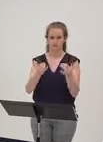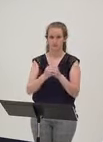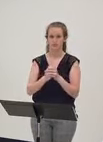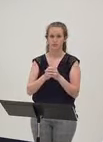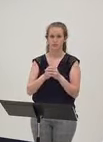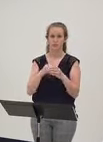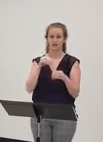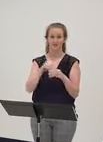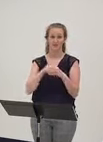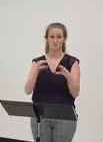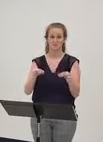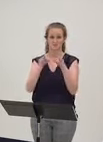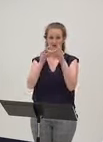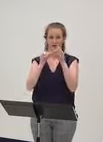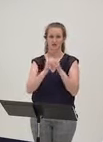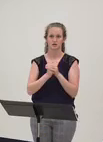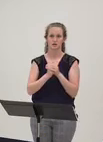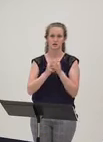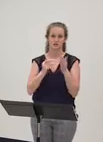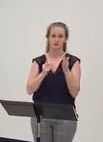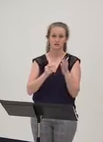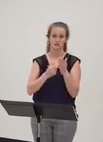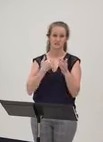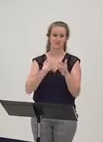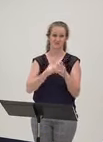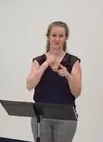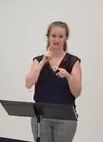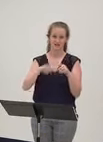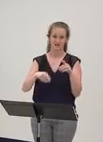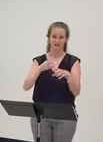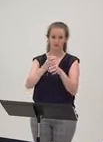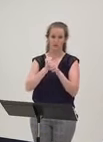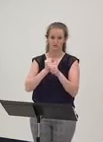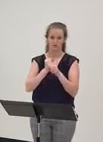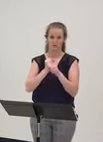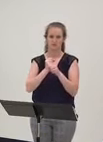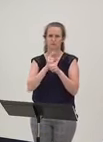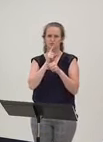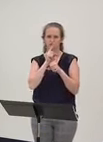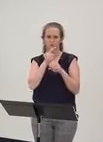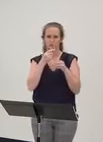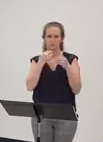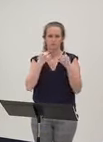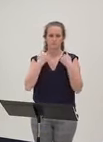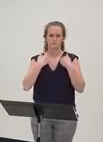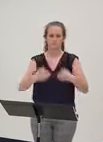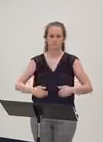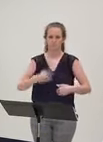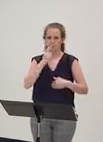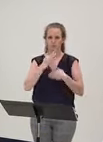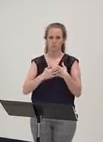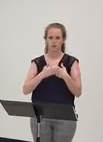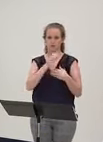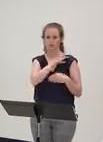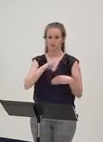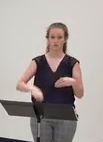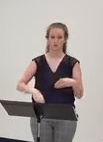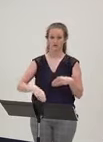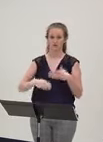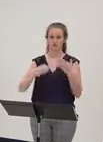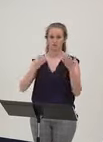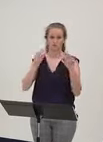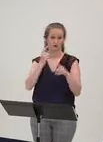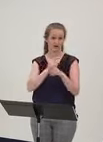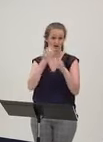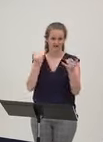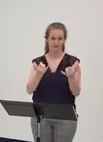Now, we can't receive, some of us, because of this pandemic, the body and blood of Christ. But does that mean that Jesus does